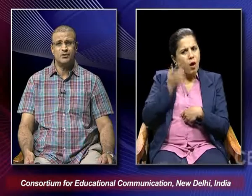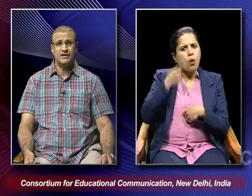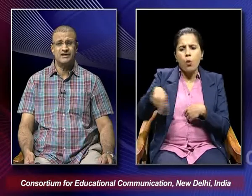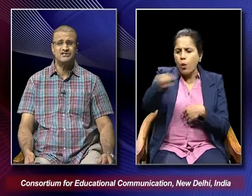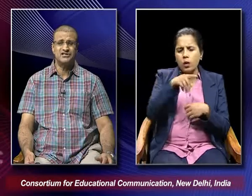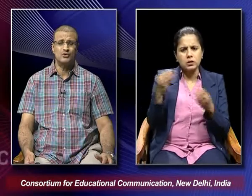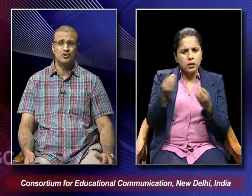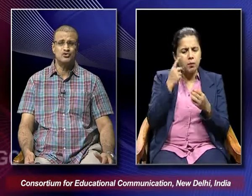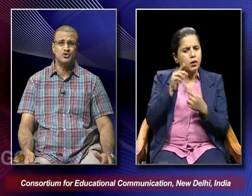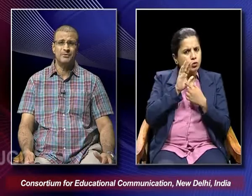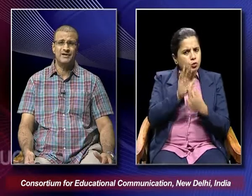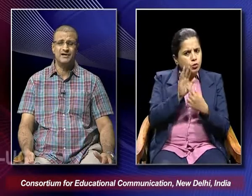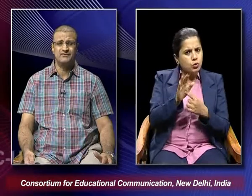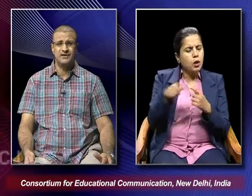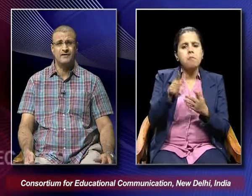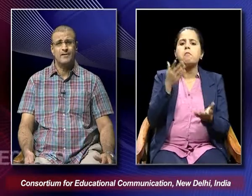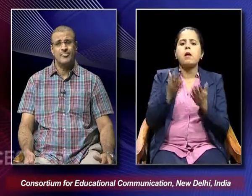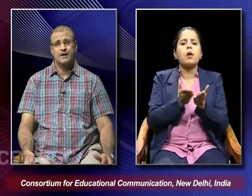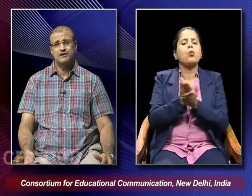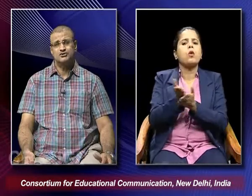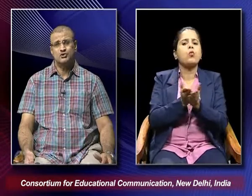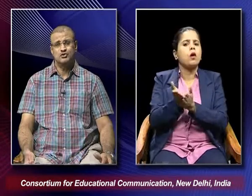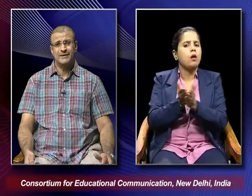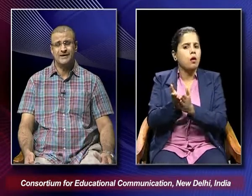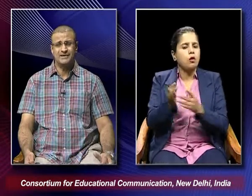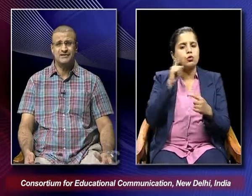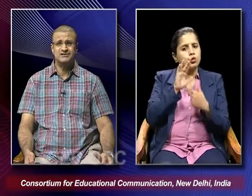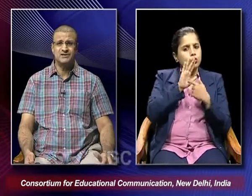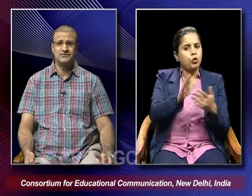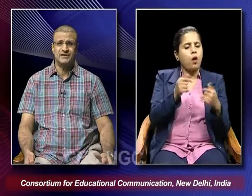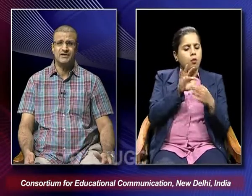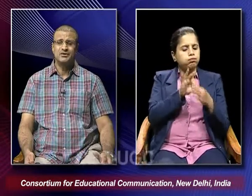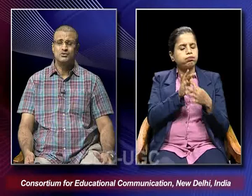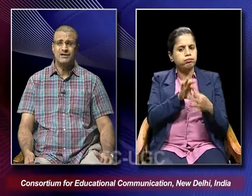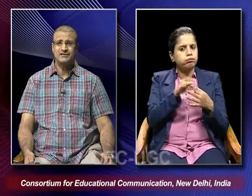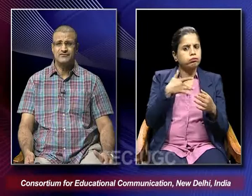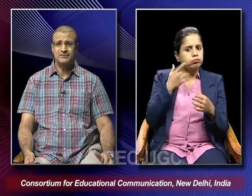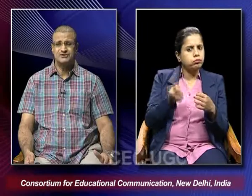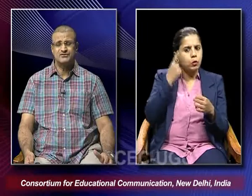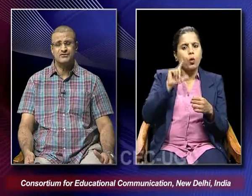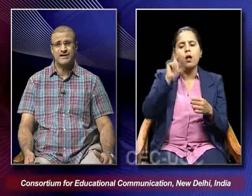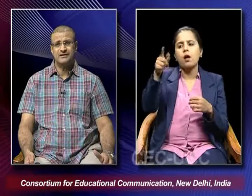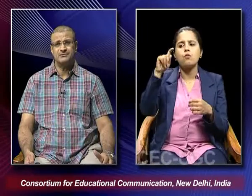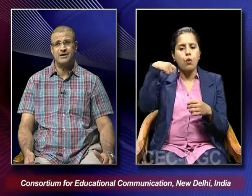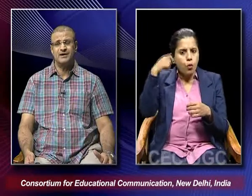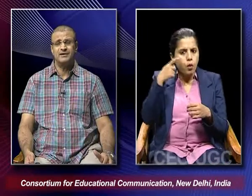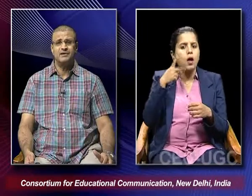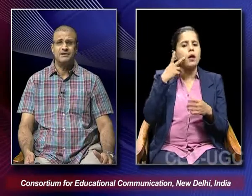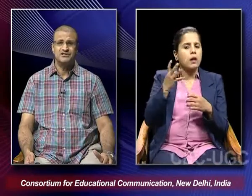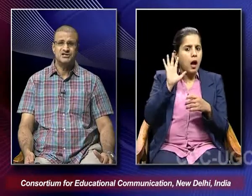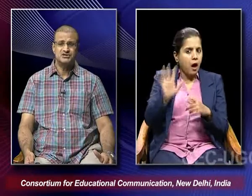of portrayals, they could also be in a way shown to be connected in some way to the later films which were directed